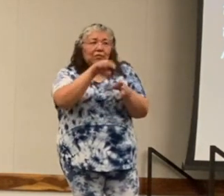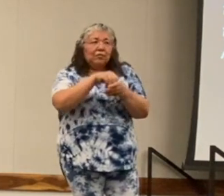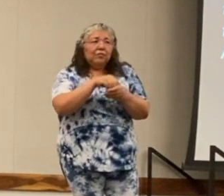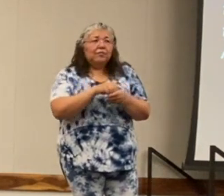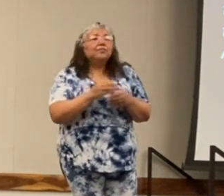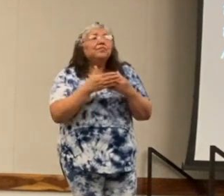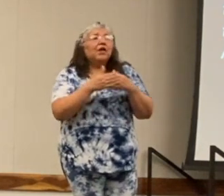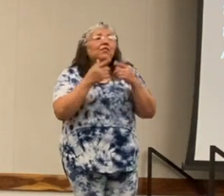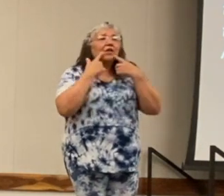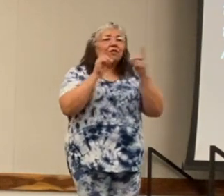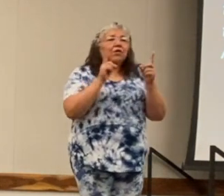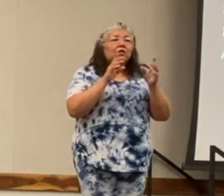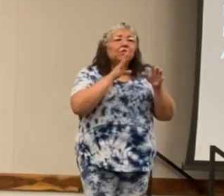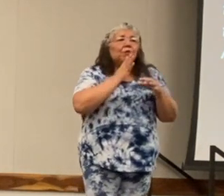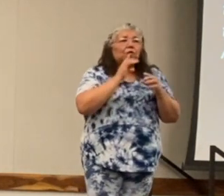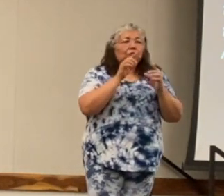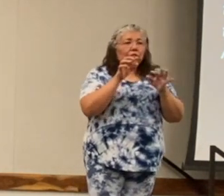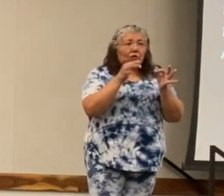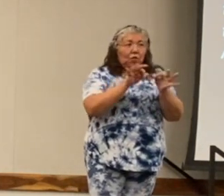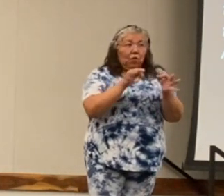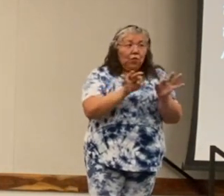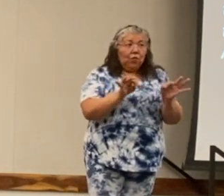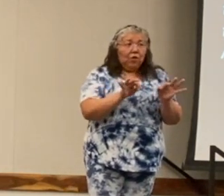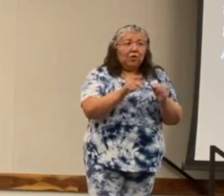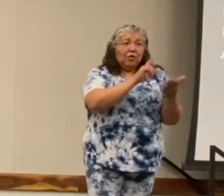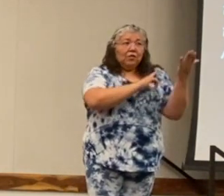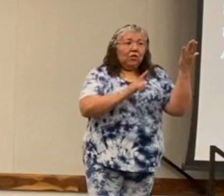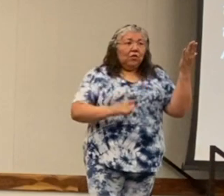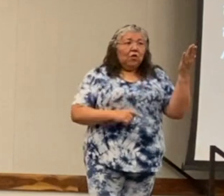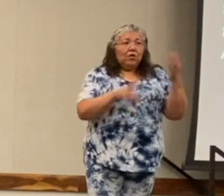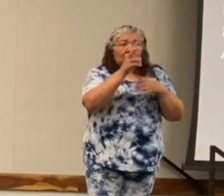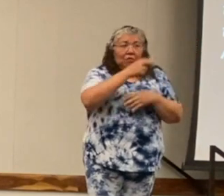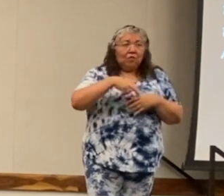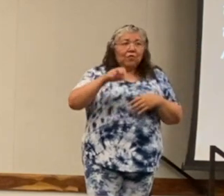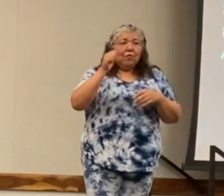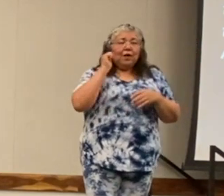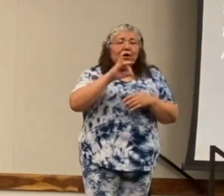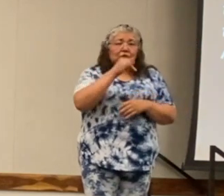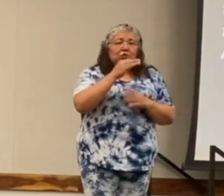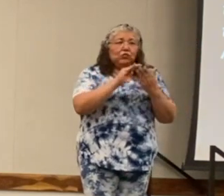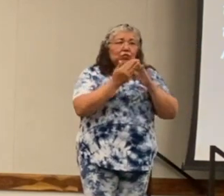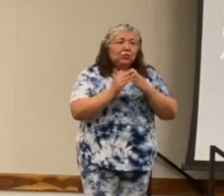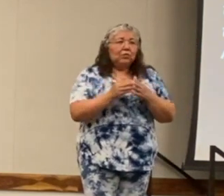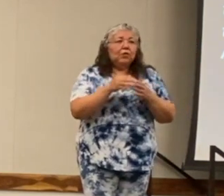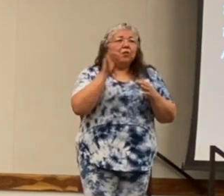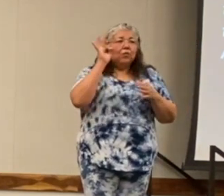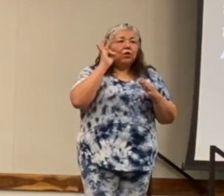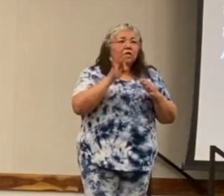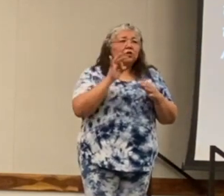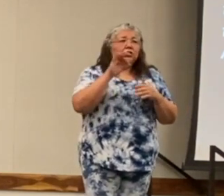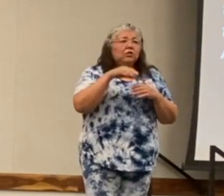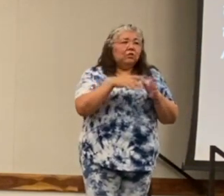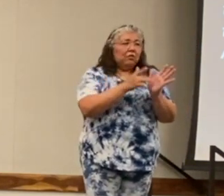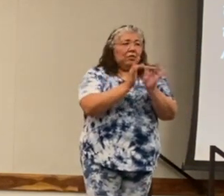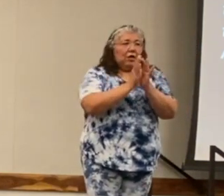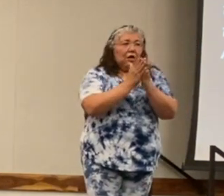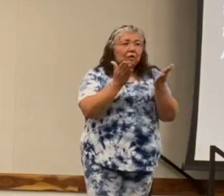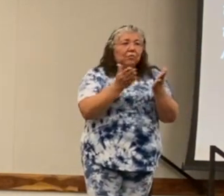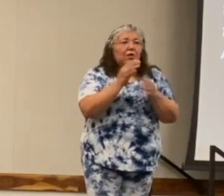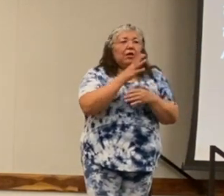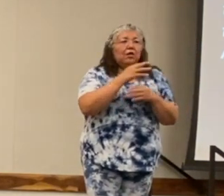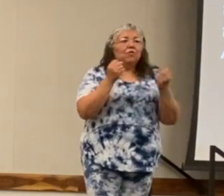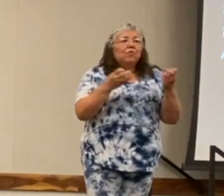they had testified and spoken the word of the Lord, they traveled back to Jerusalem, preaching the gospel in many villages of the